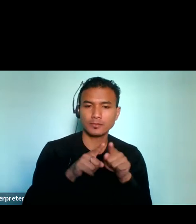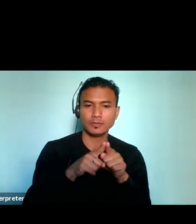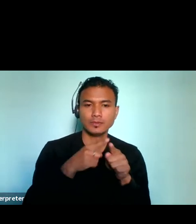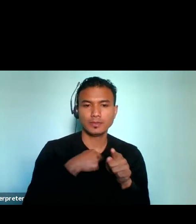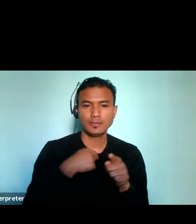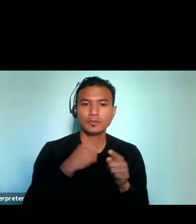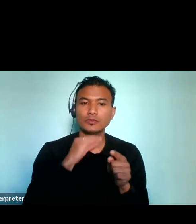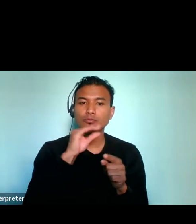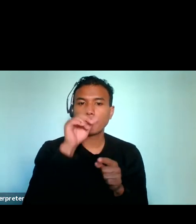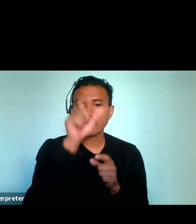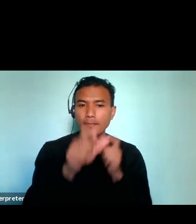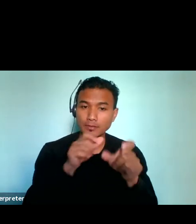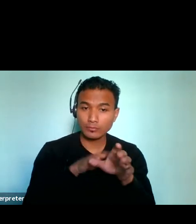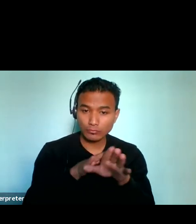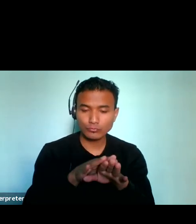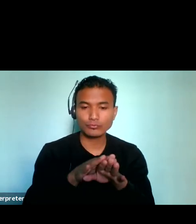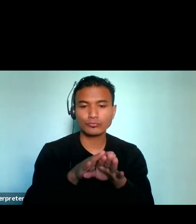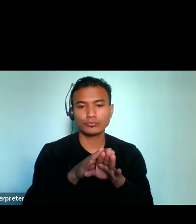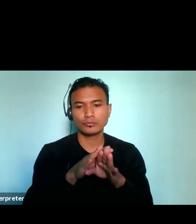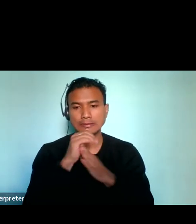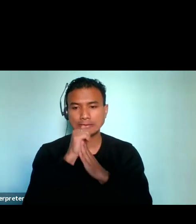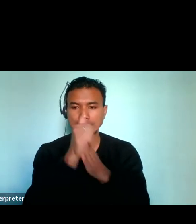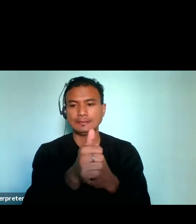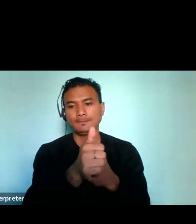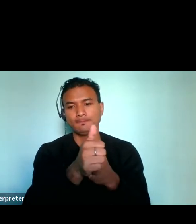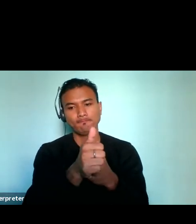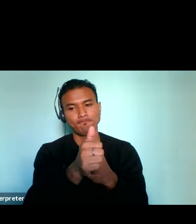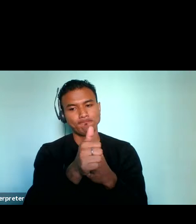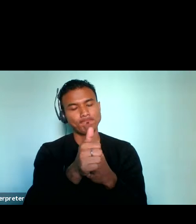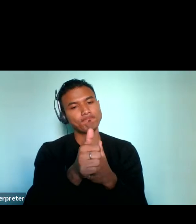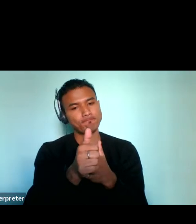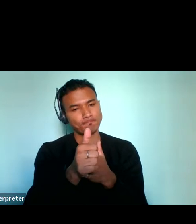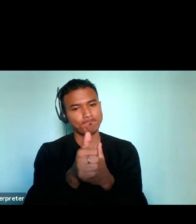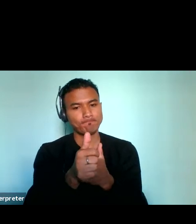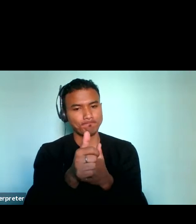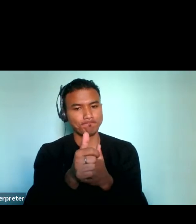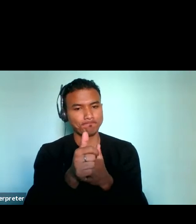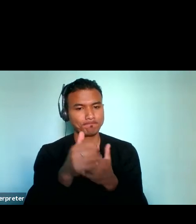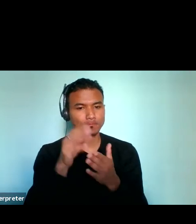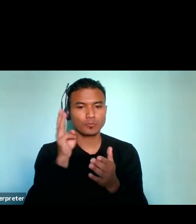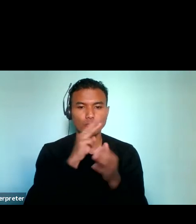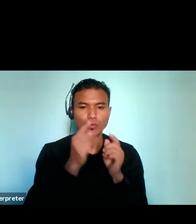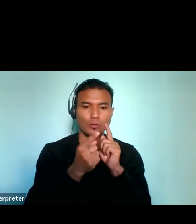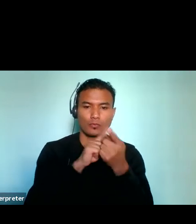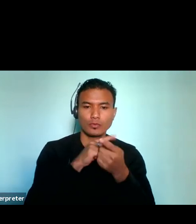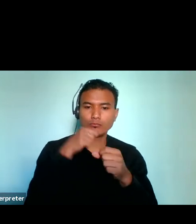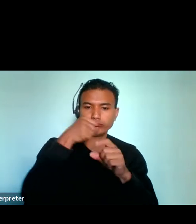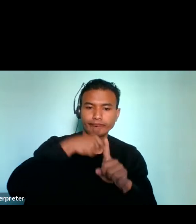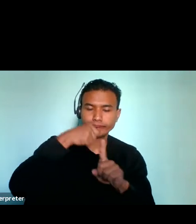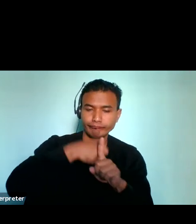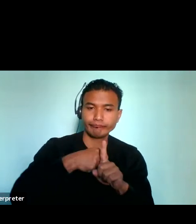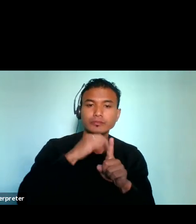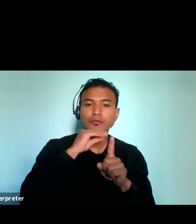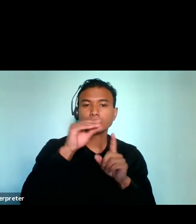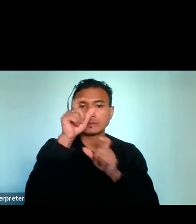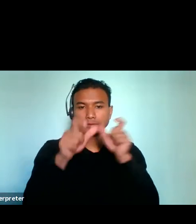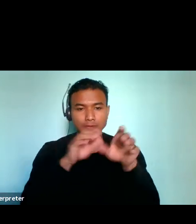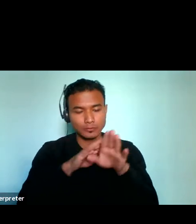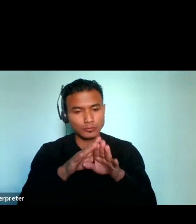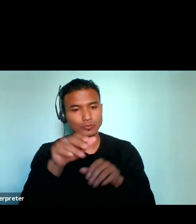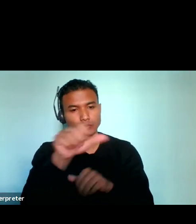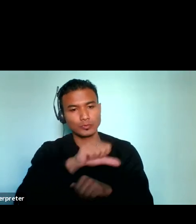the young people are at the lead of the climate struggle, and the young people in the land rights